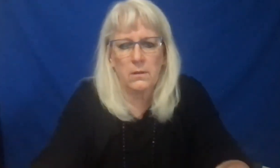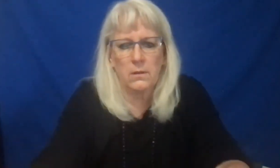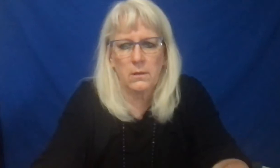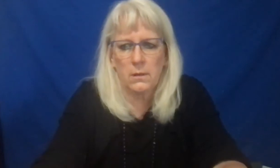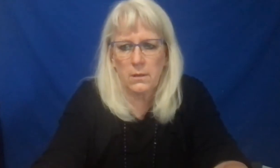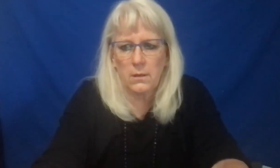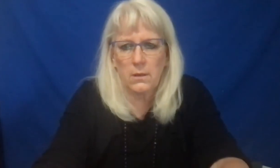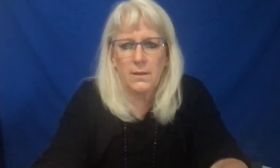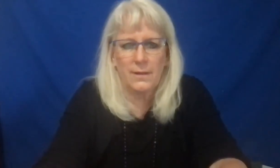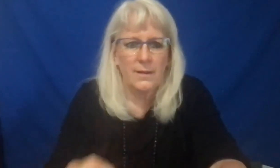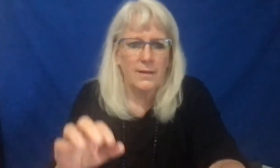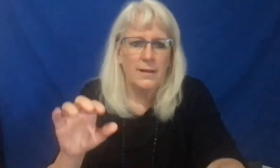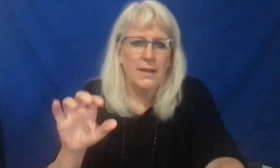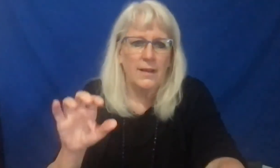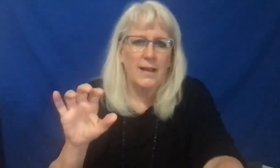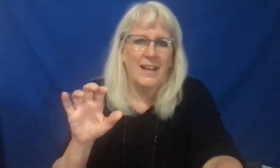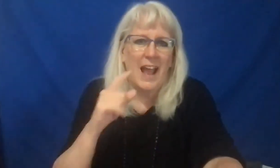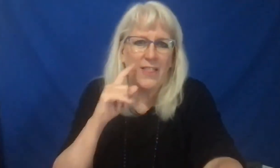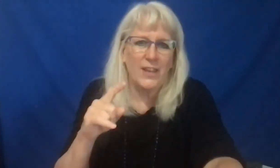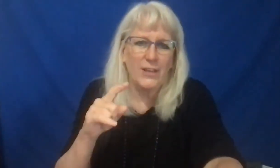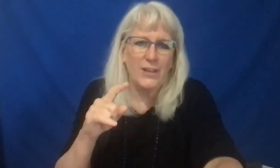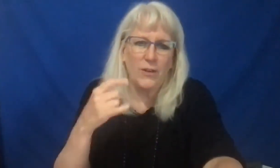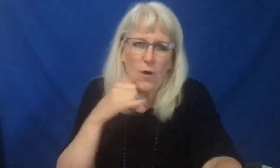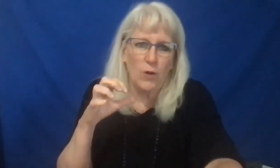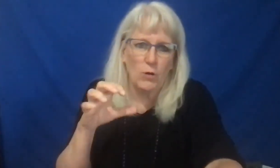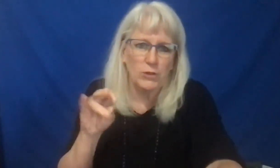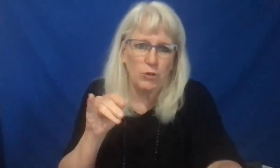Katie, I think you froze on your phone. You there? Or Julie, sorry.